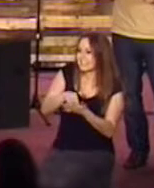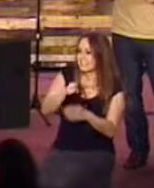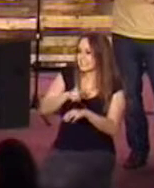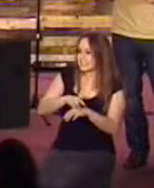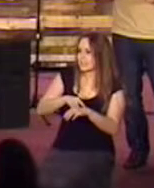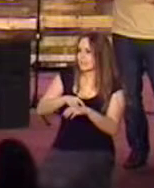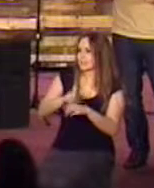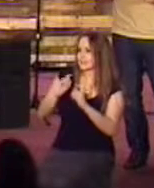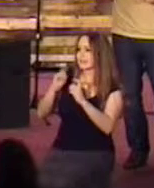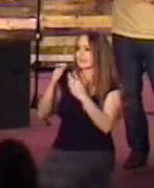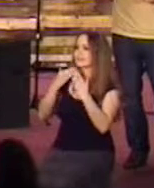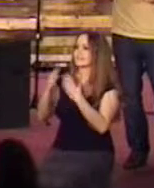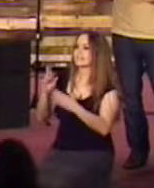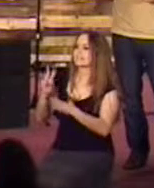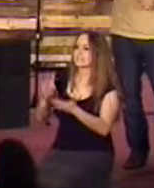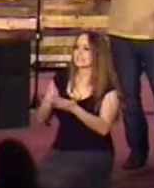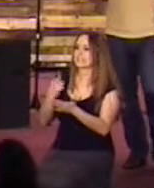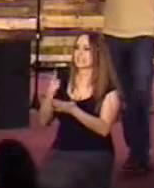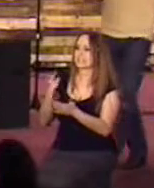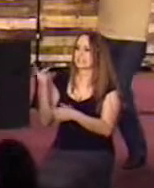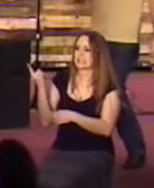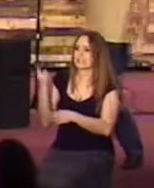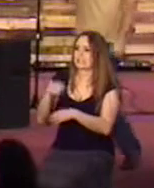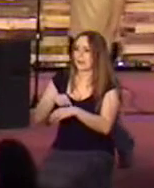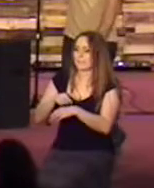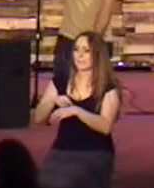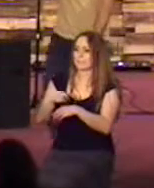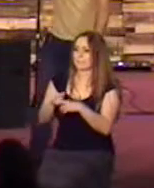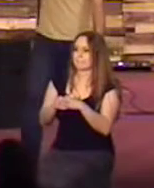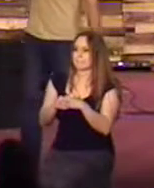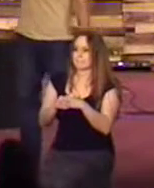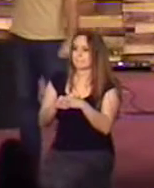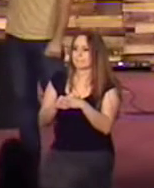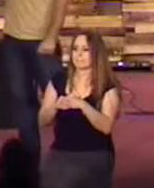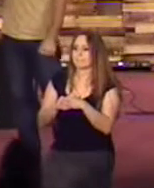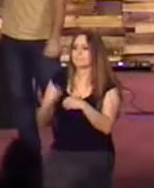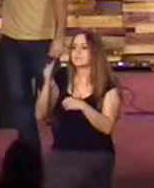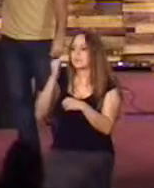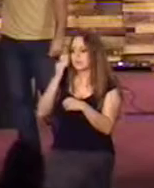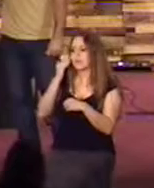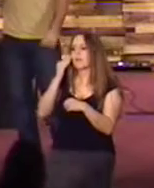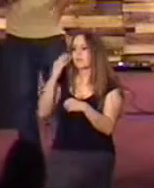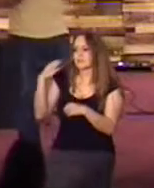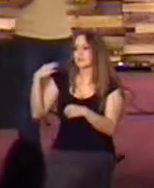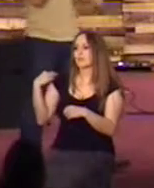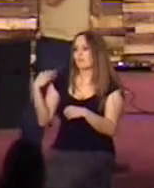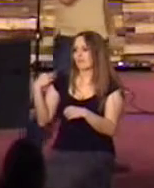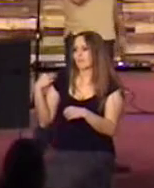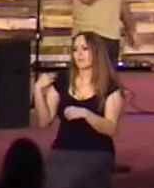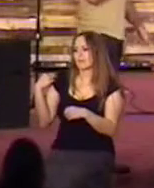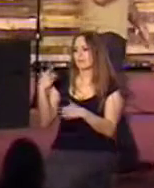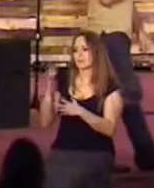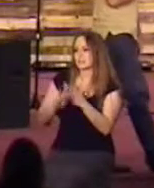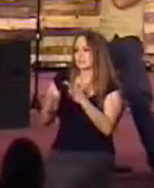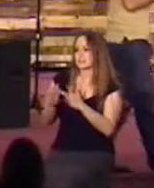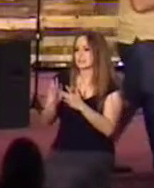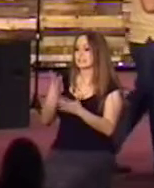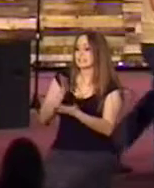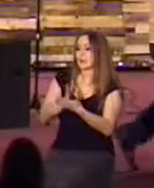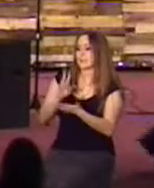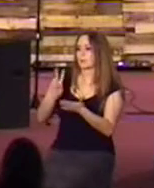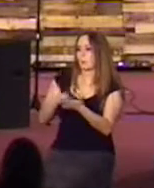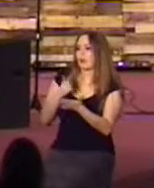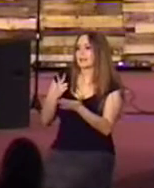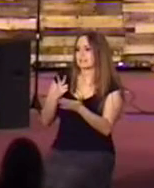second time. You know this is weighing on him if he's going to stop twice to make sure he gives